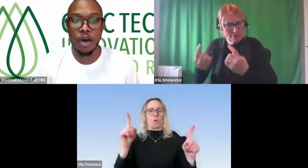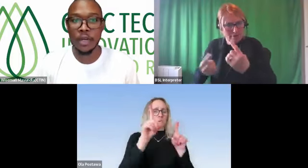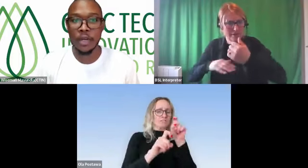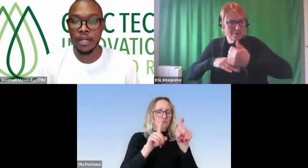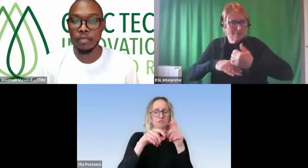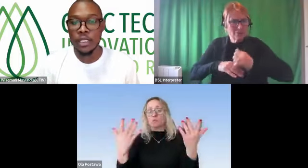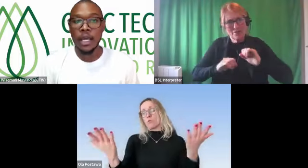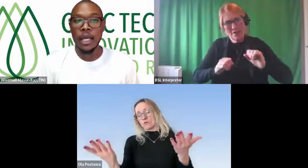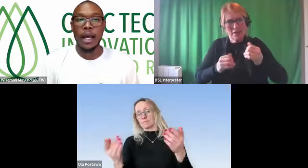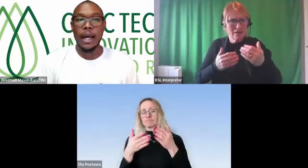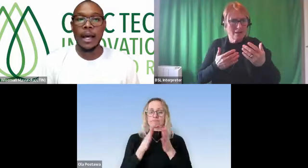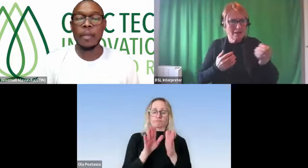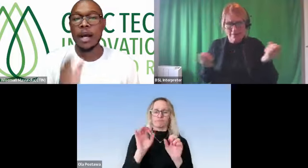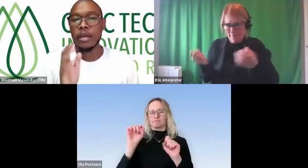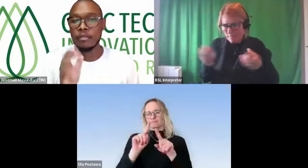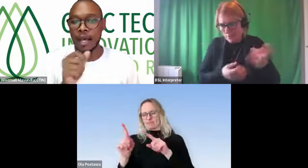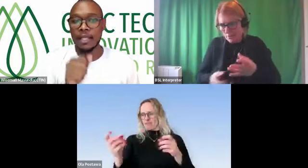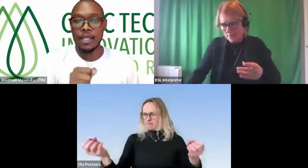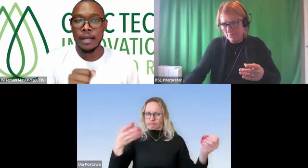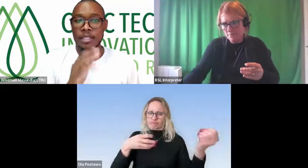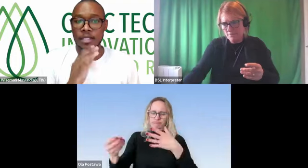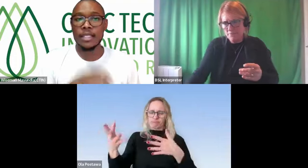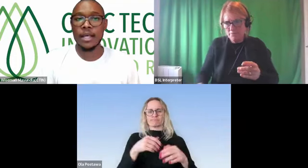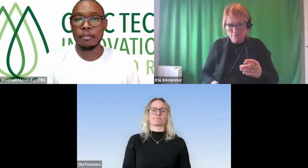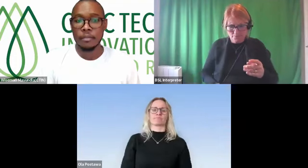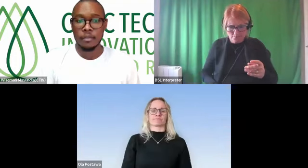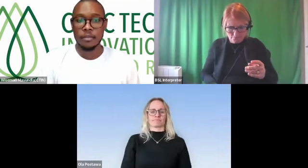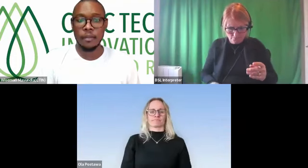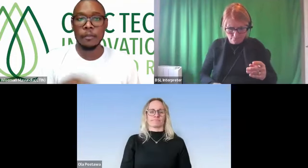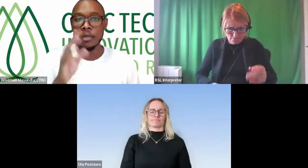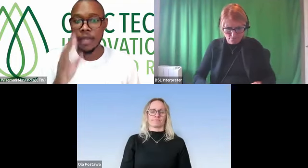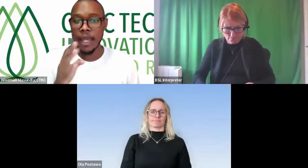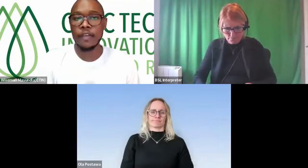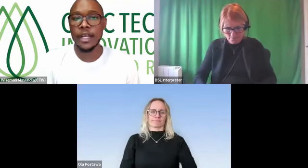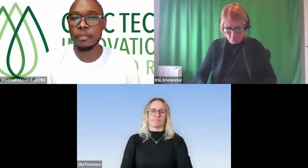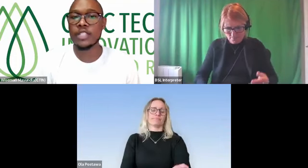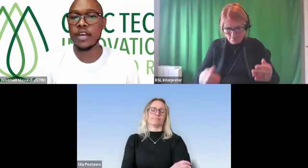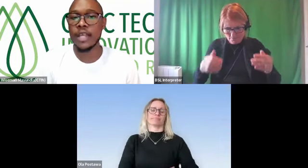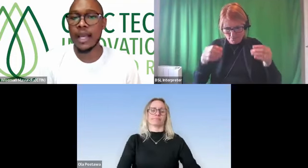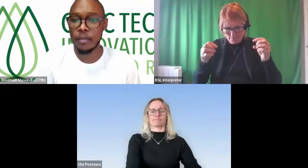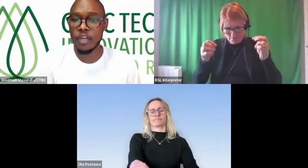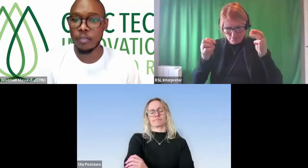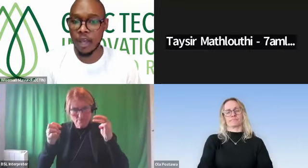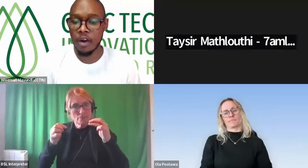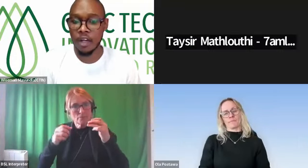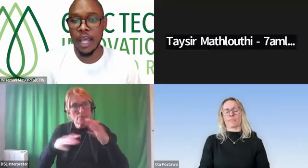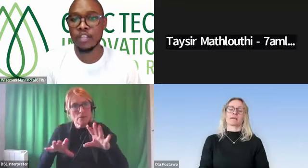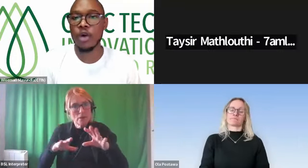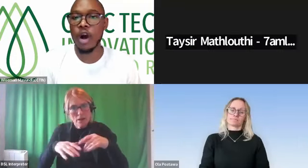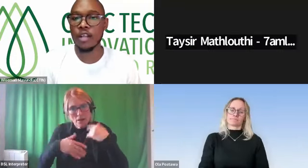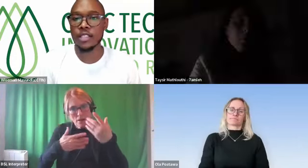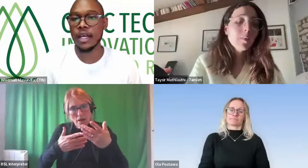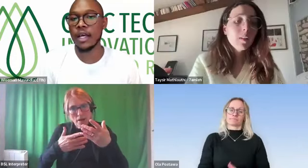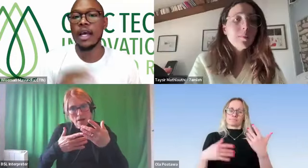on their opening input. I now invite Taysir and Philip to turn on their cameras back